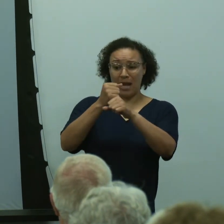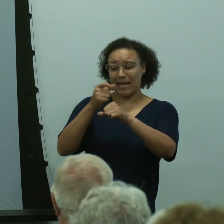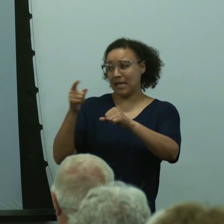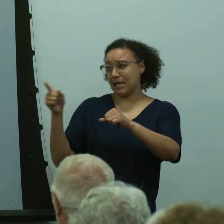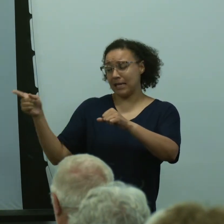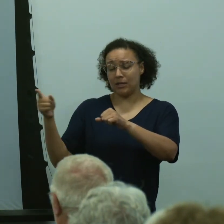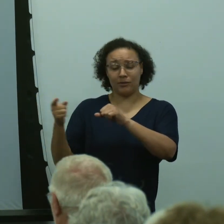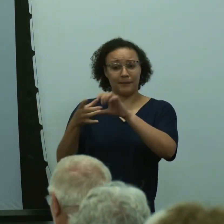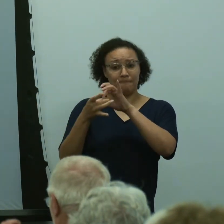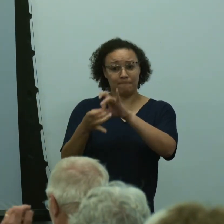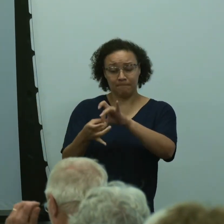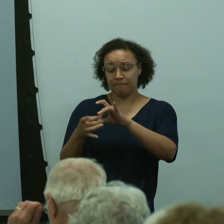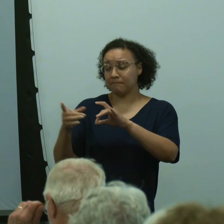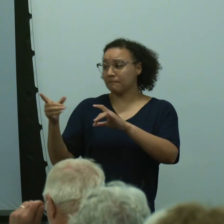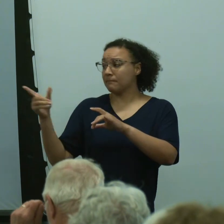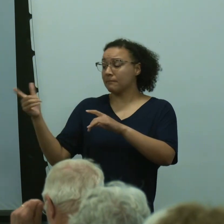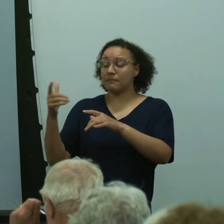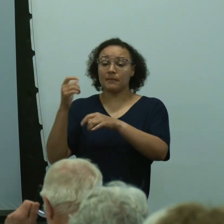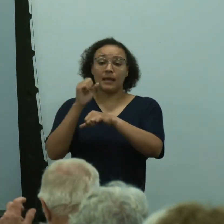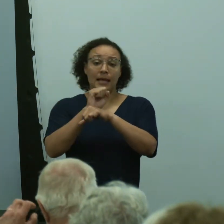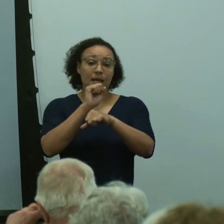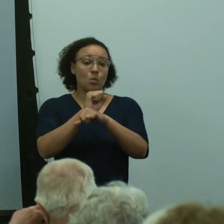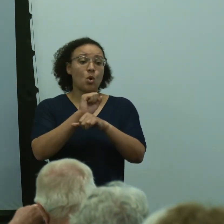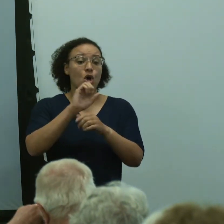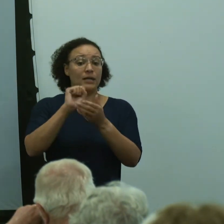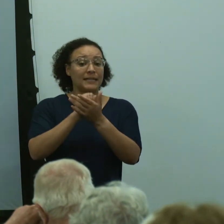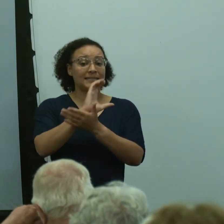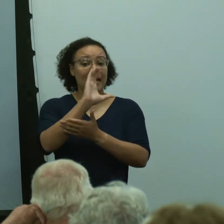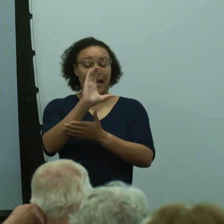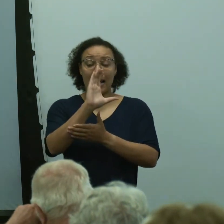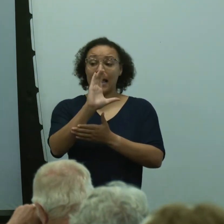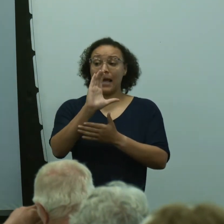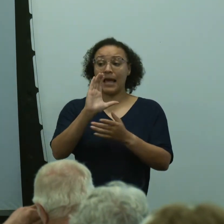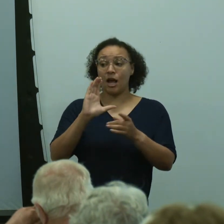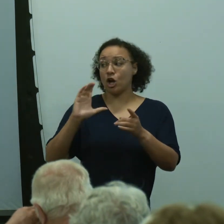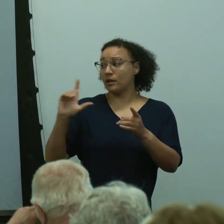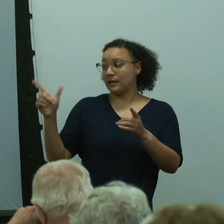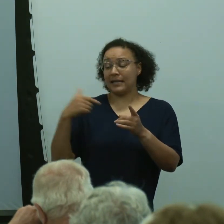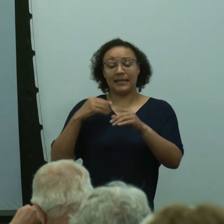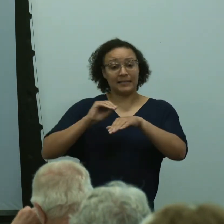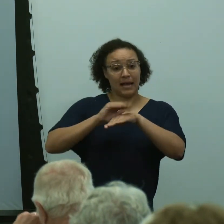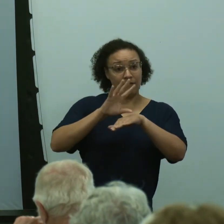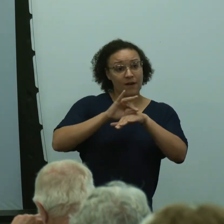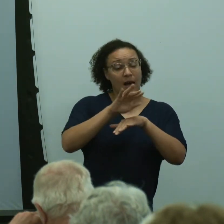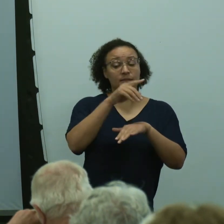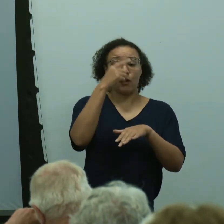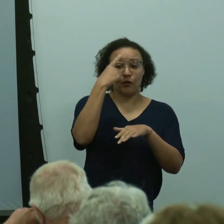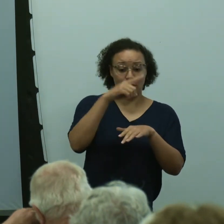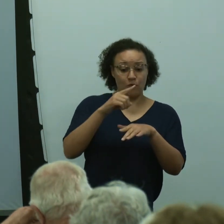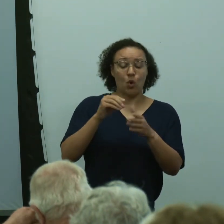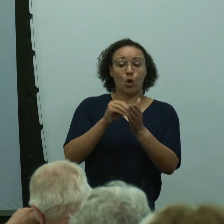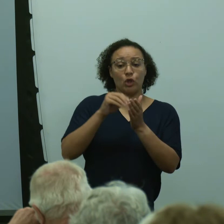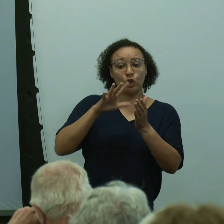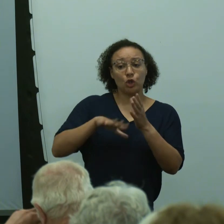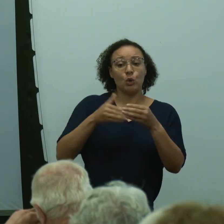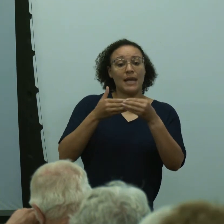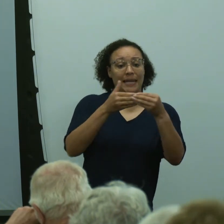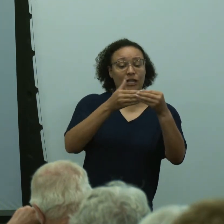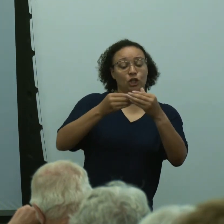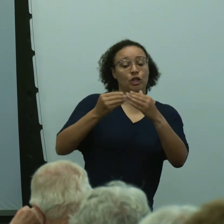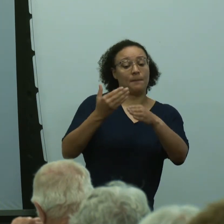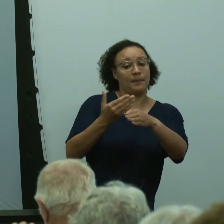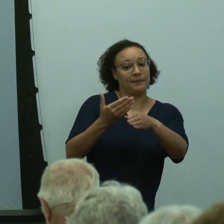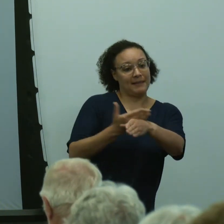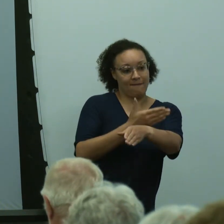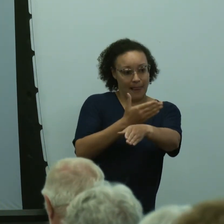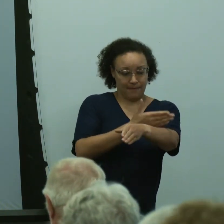of Sinclair Community College, where he serves as advisor to the Sinclair, Ohio Fellow Student Leadership Development Program.